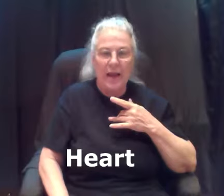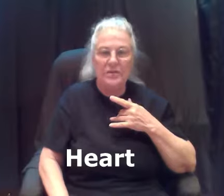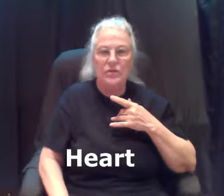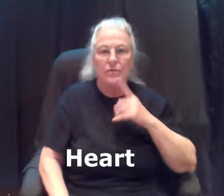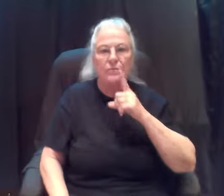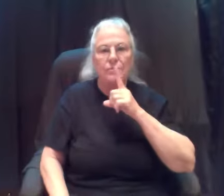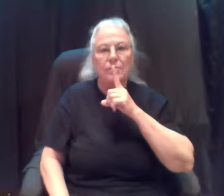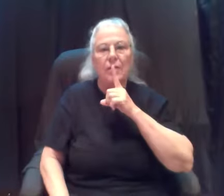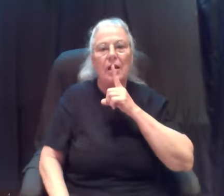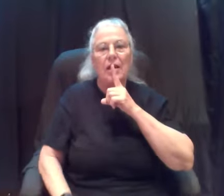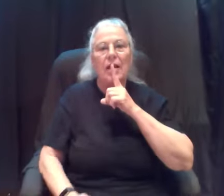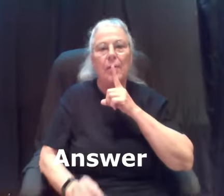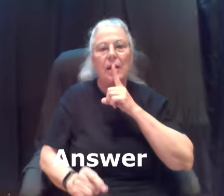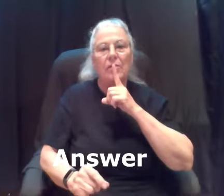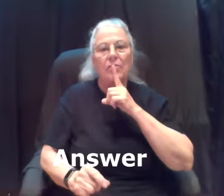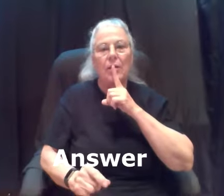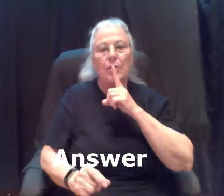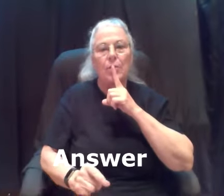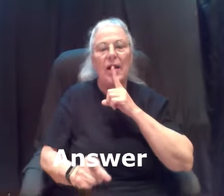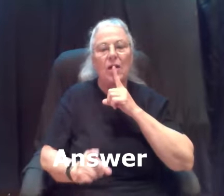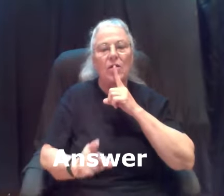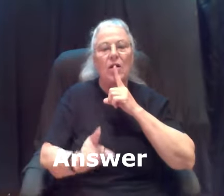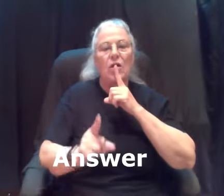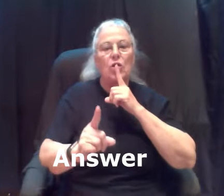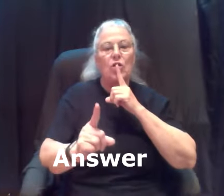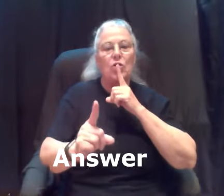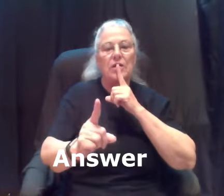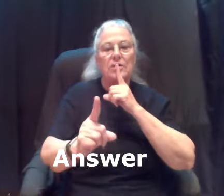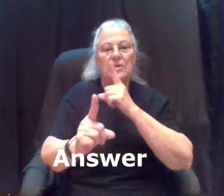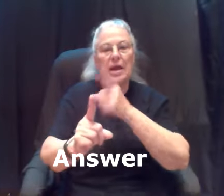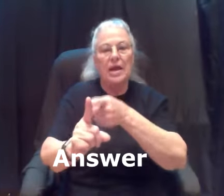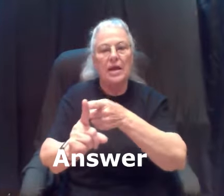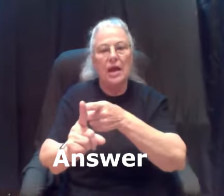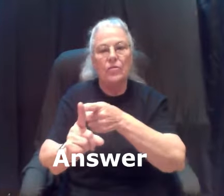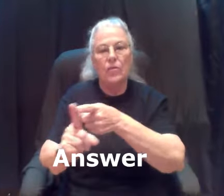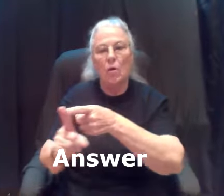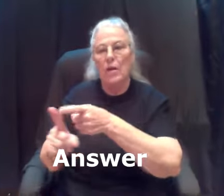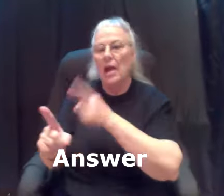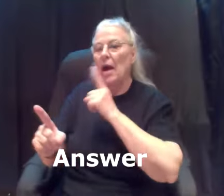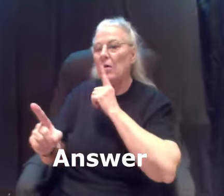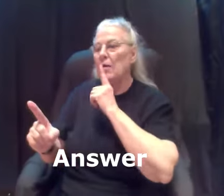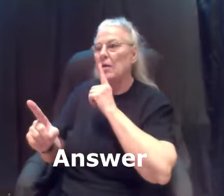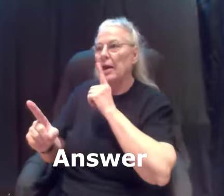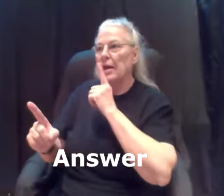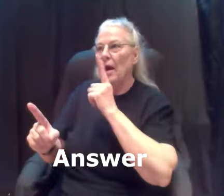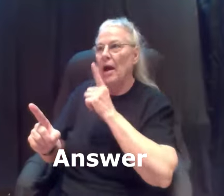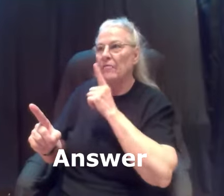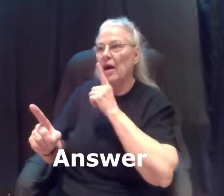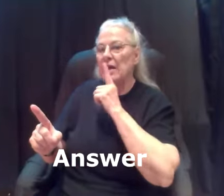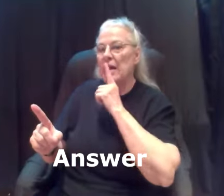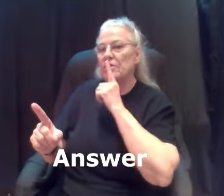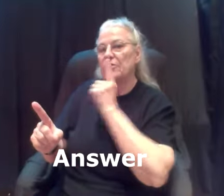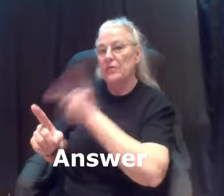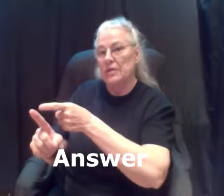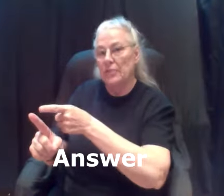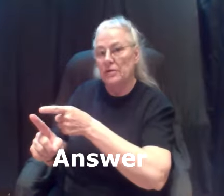Answer. Coming from your mouth, you're going to take it and throw it out like I've got an answer for something, so I'm